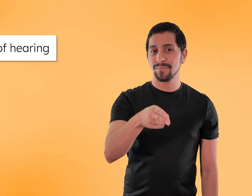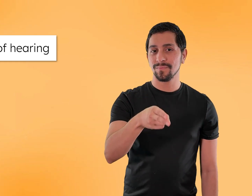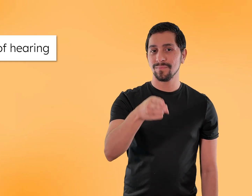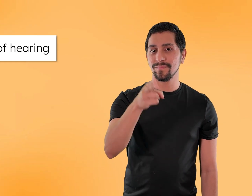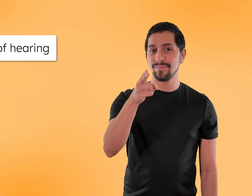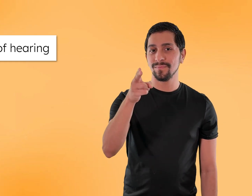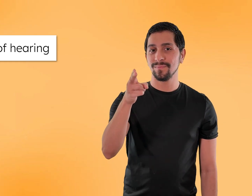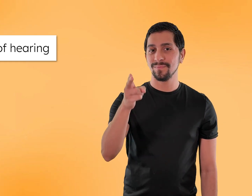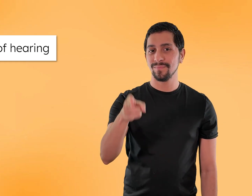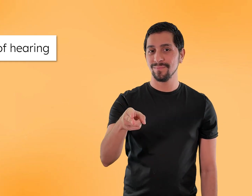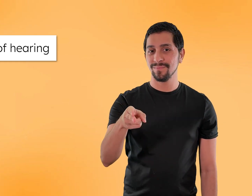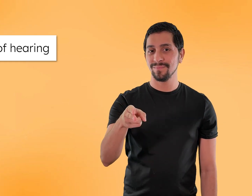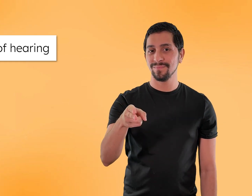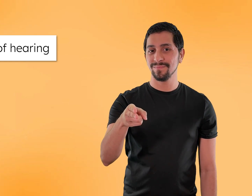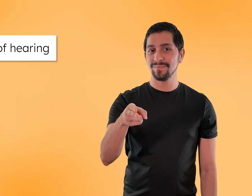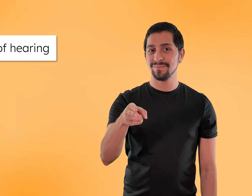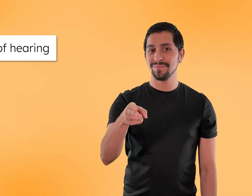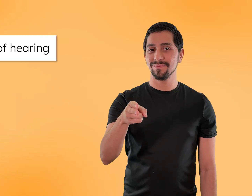Hard of hearing.